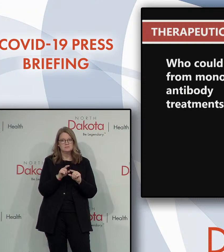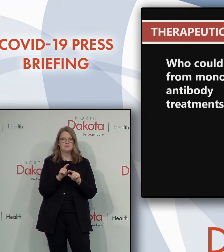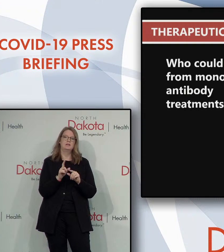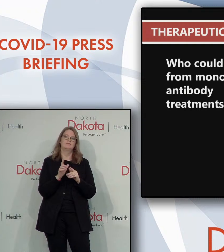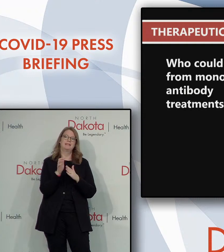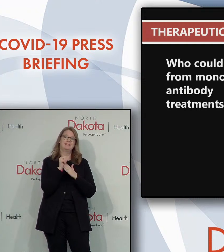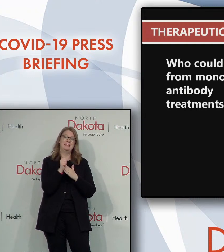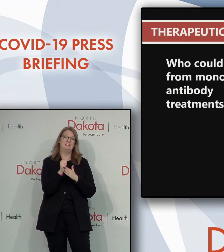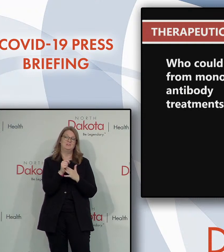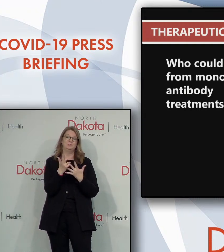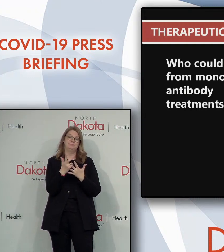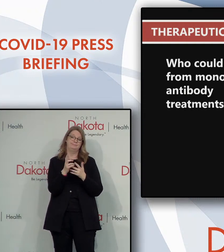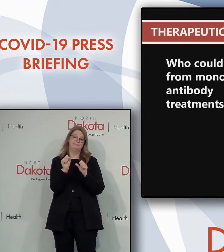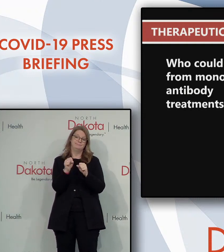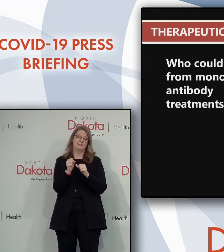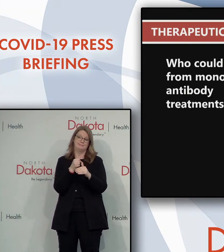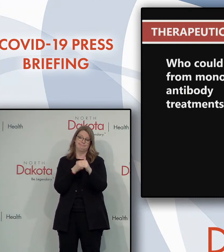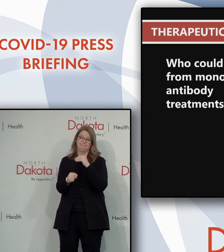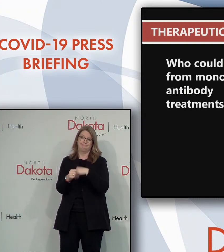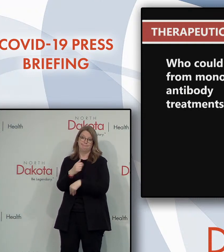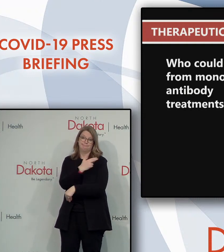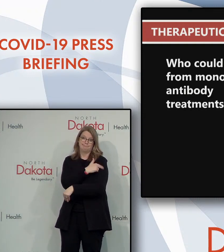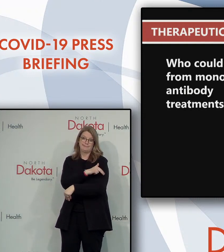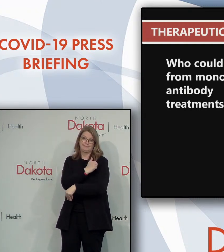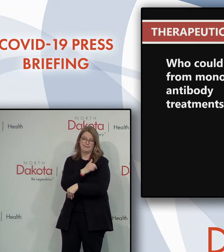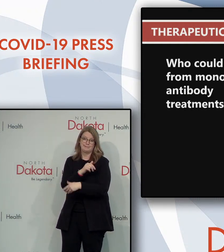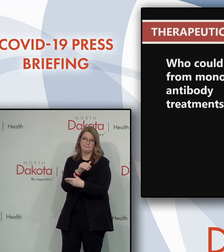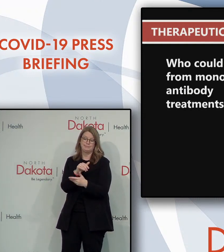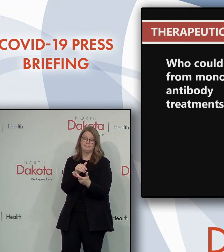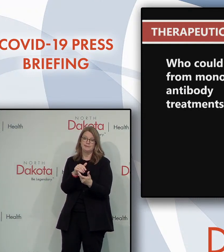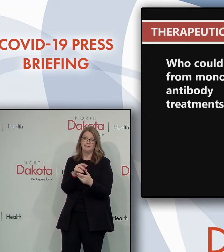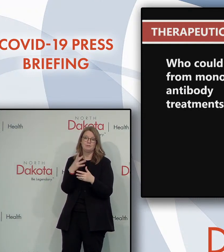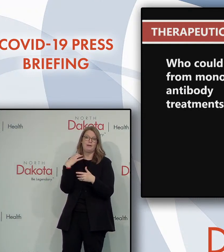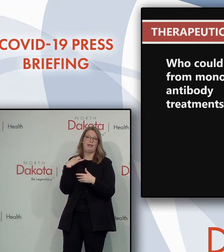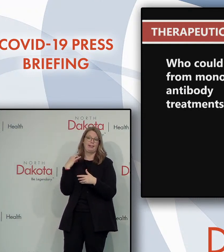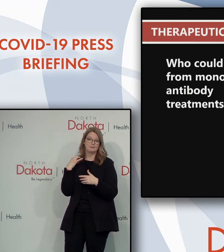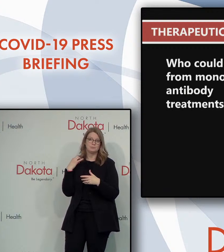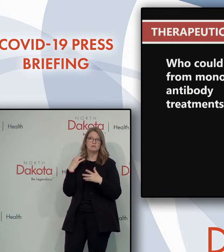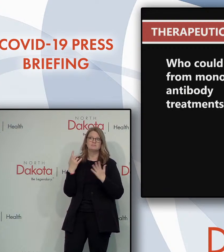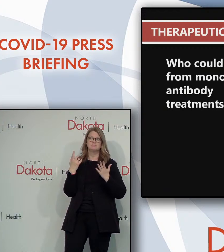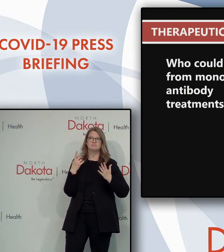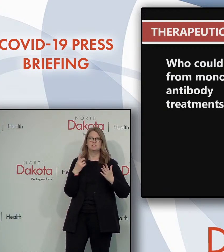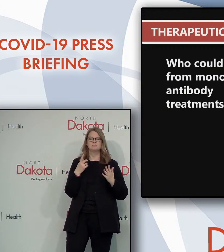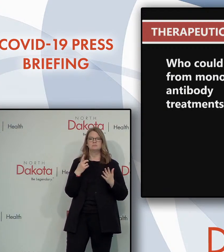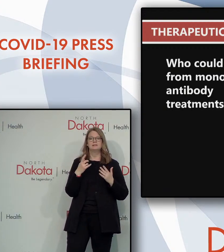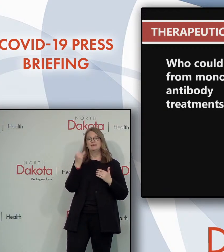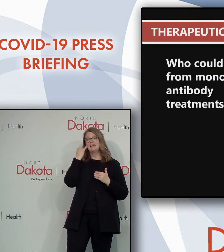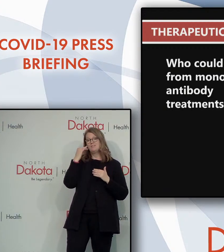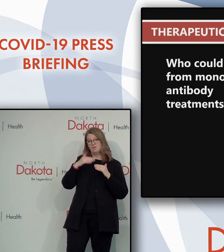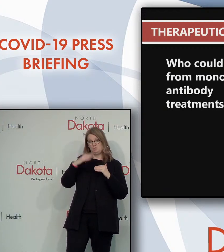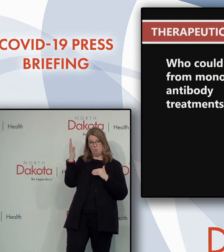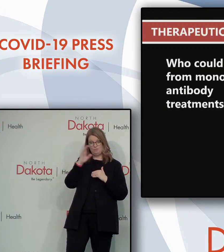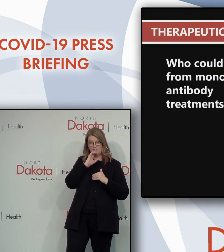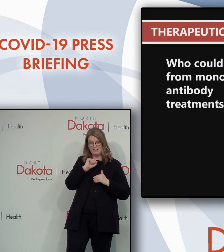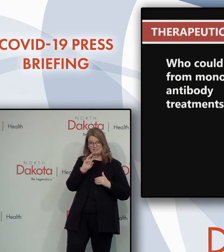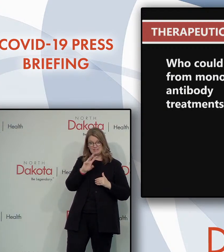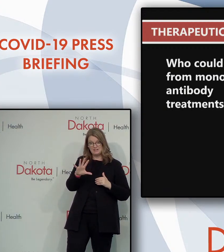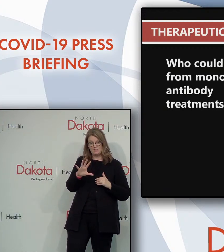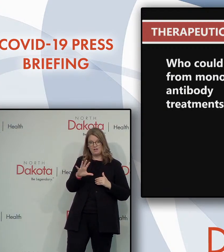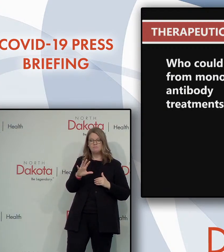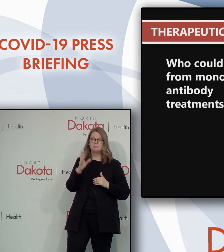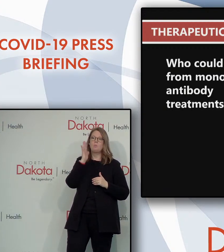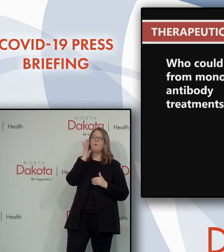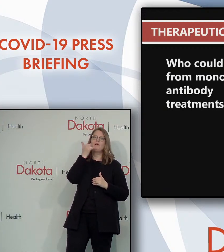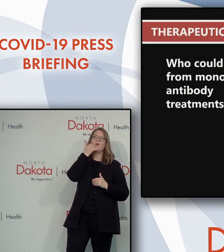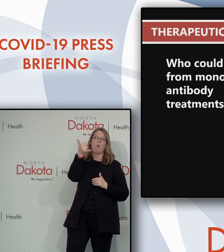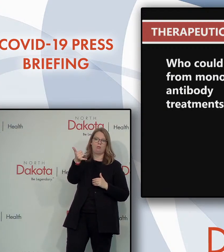leading to hospitalization or death for COVID, you're also eligible. So again, if you're over 65, we'll be reaching out